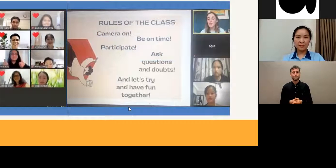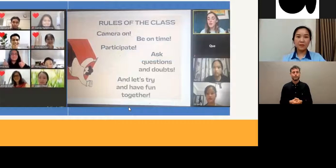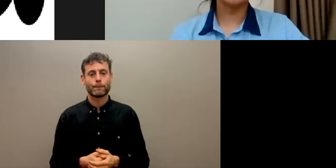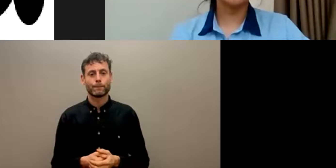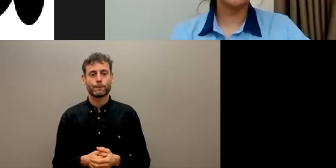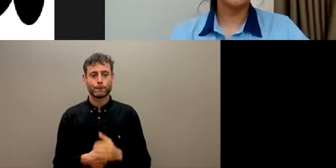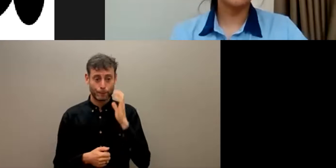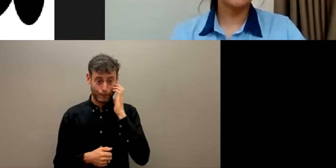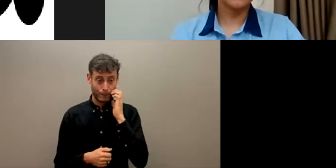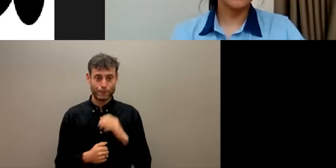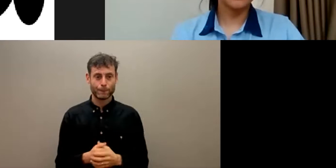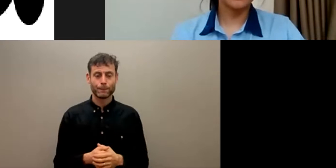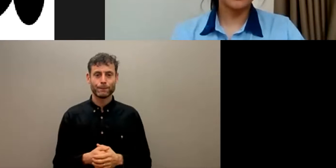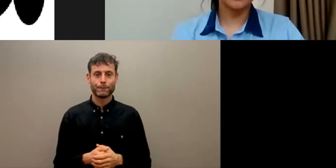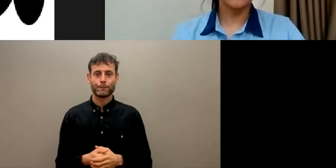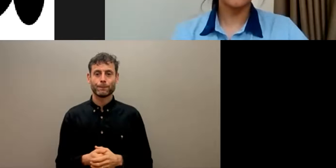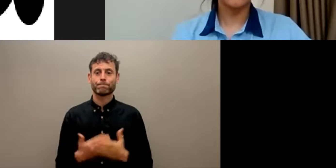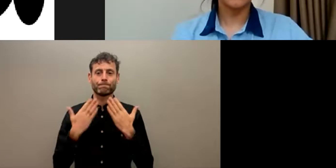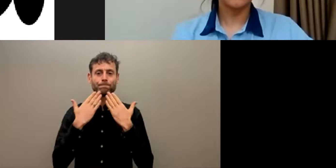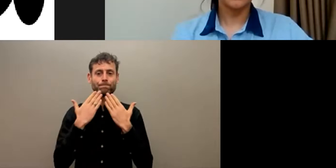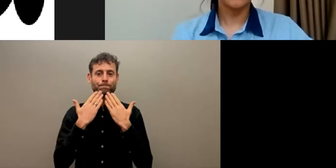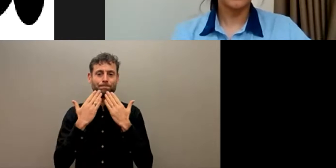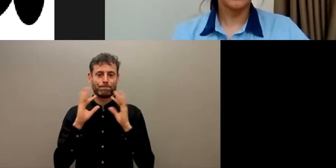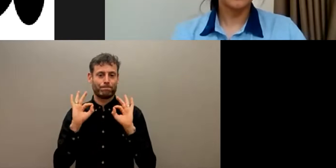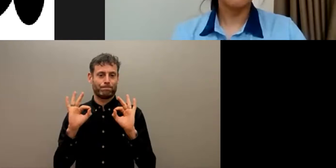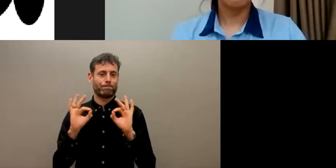Thank you very much. Perfect.